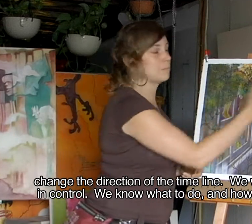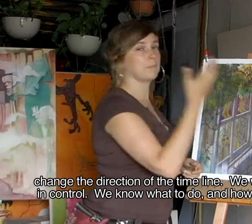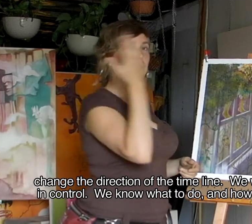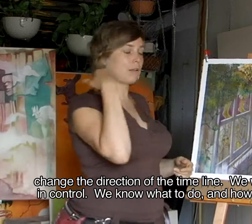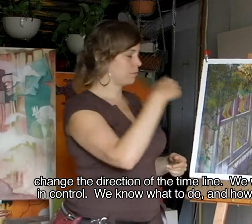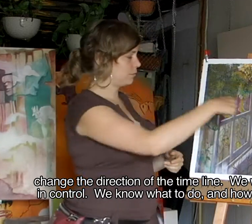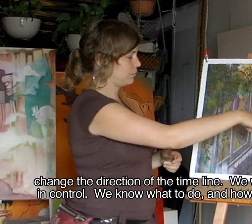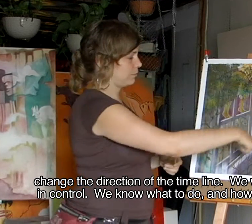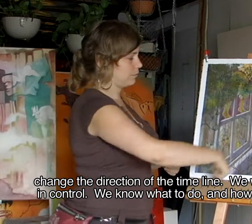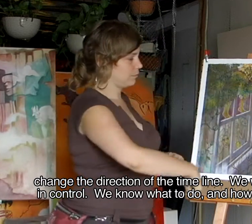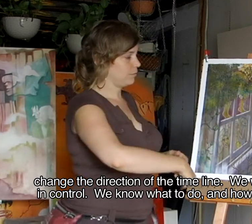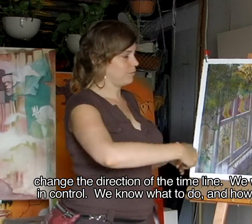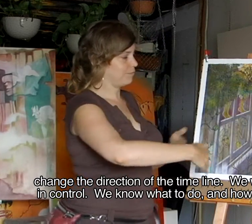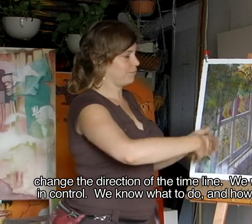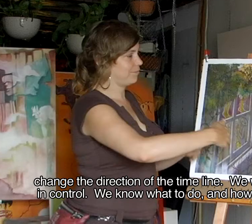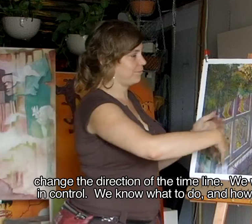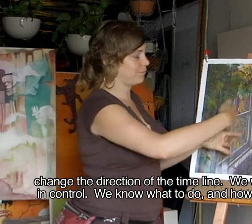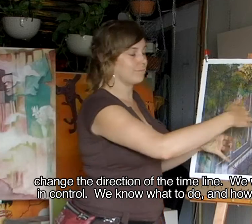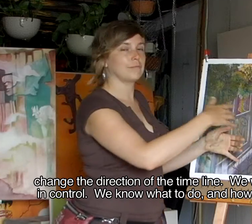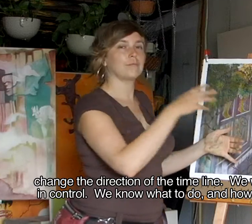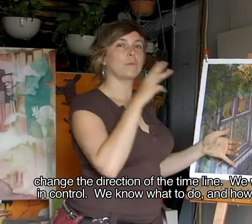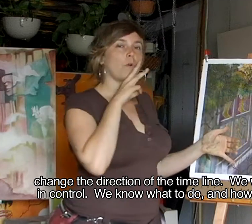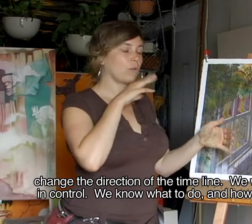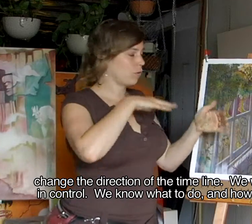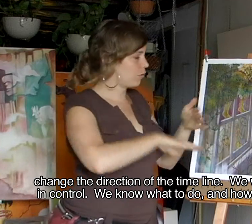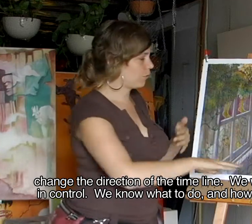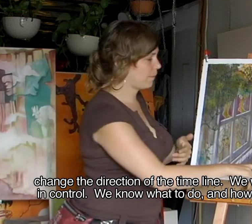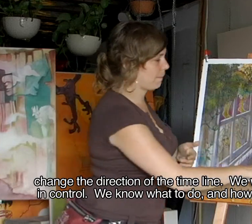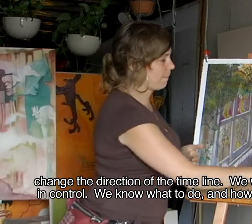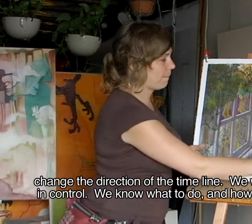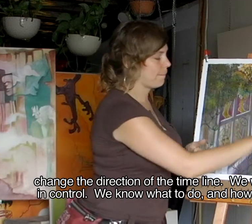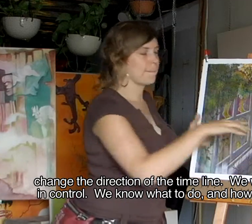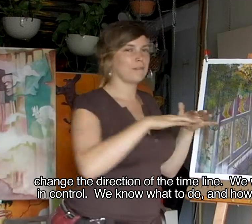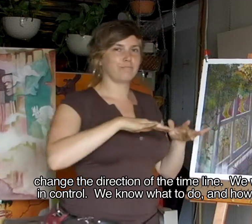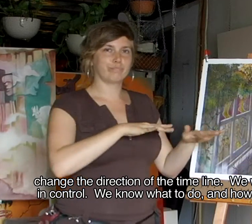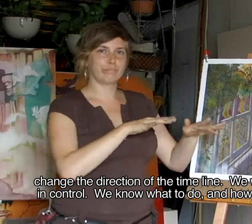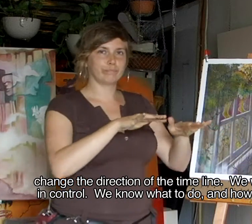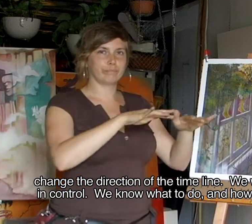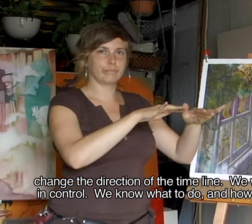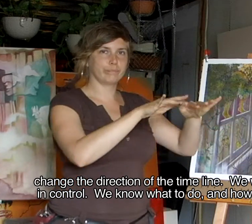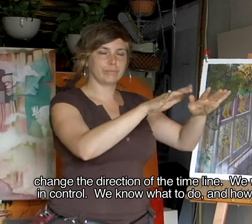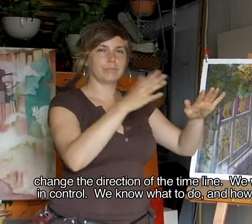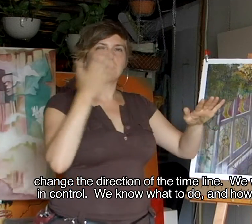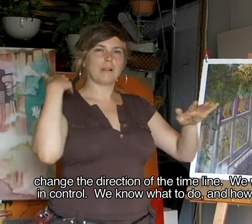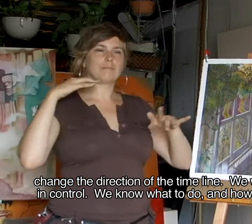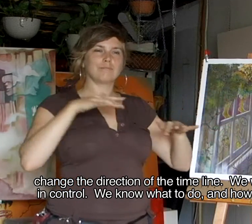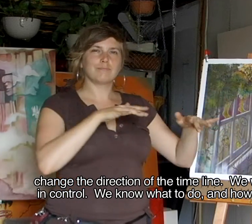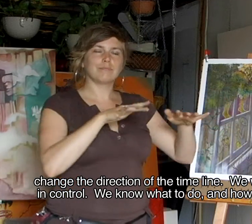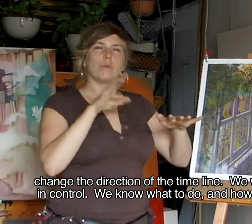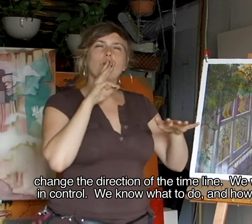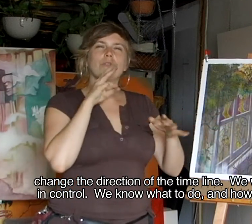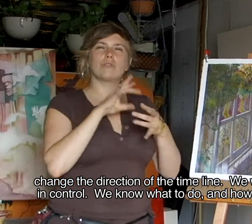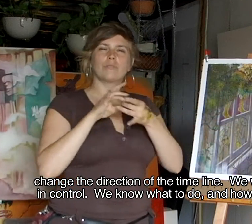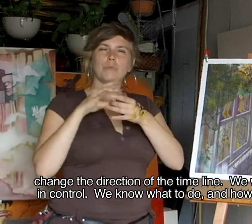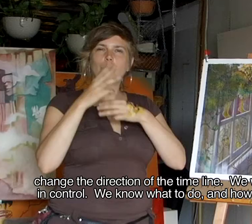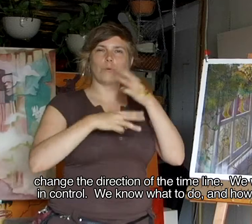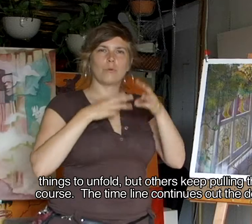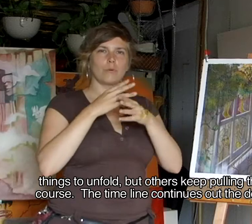community. Inside there is a timeline running through the hall. The dots on the